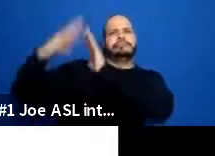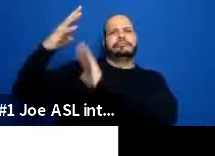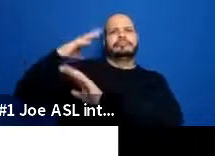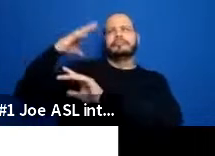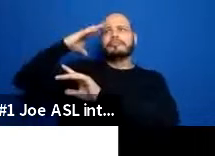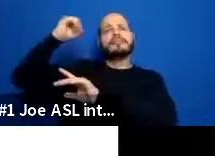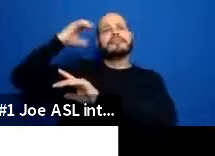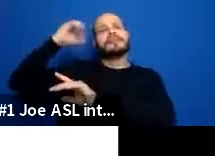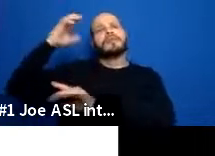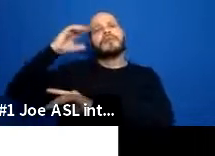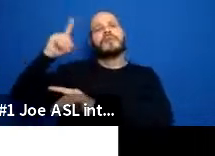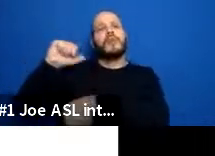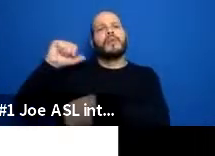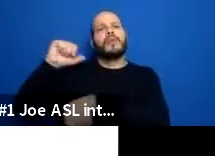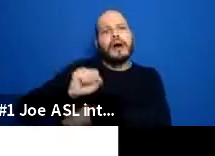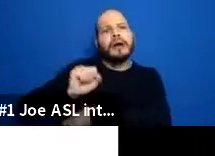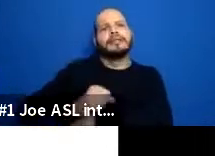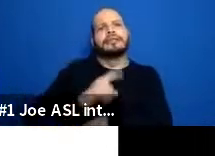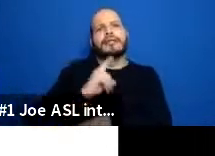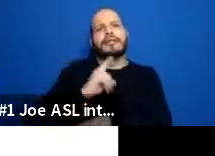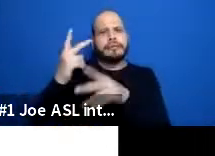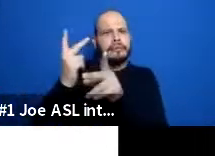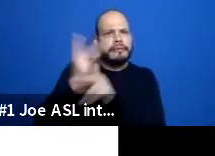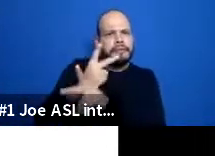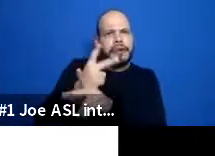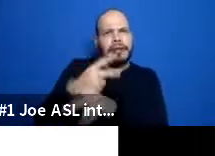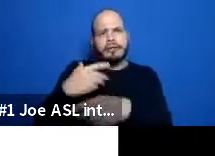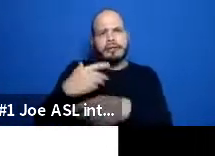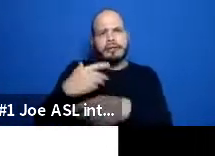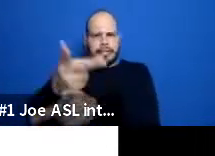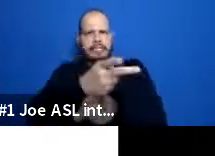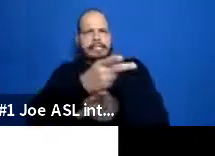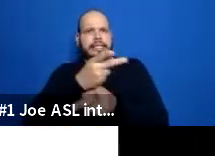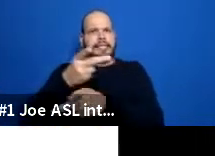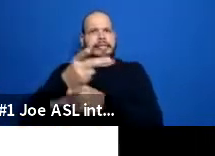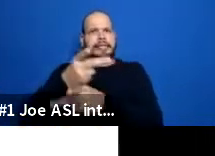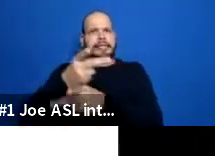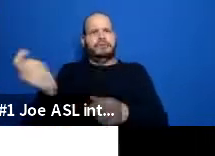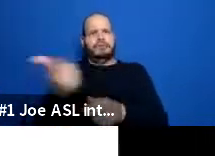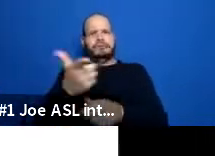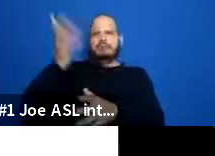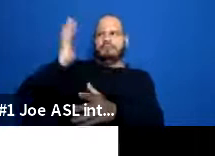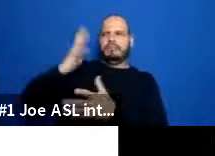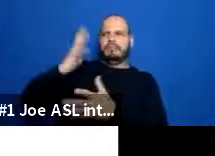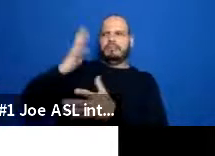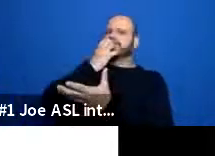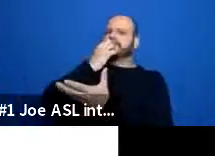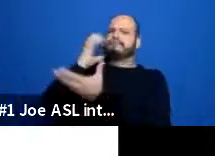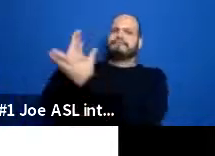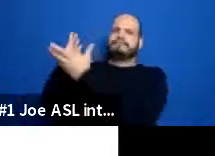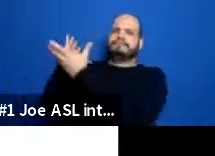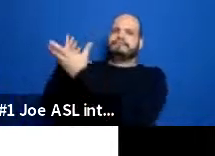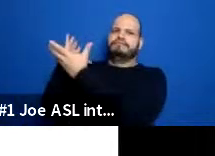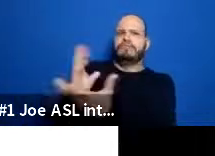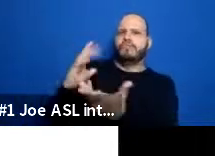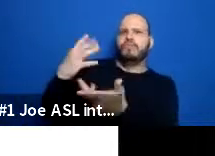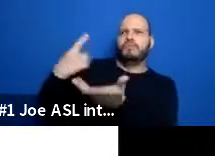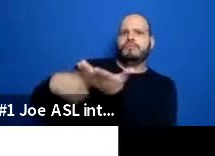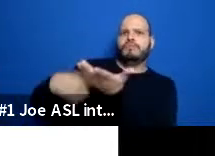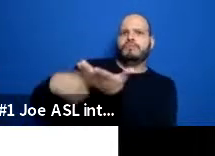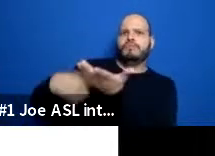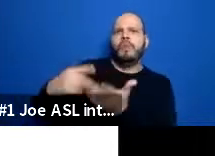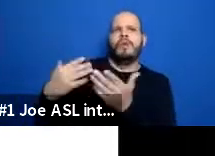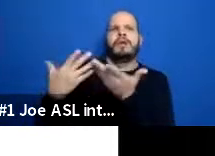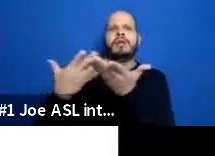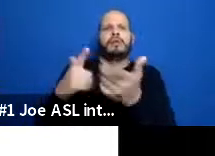backcountry, middle school classrooms, holding cells, and community gardens. He is now pursuing a doctoral degree in